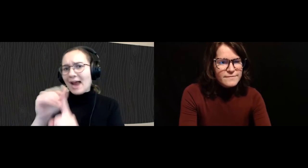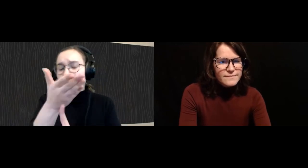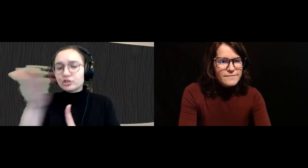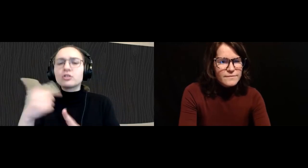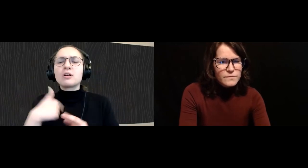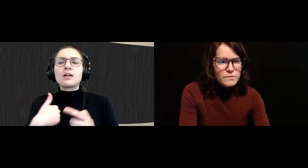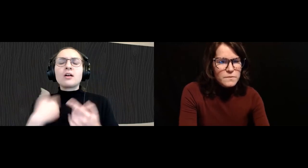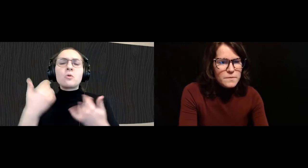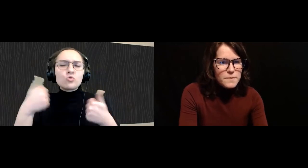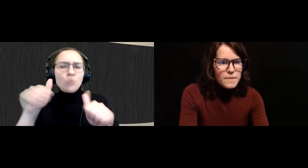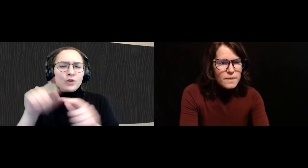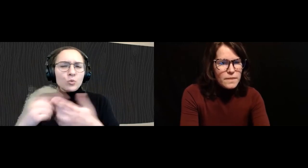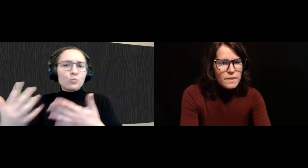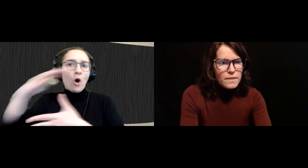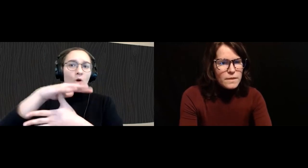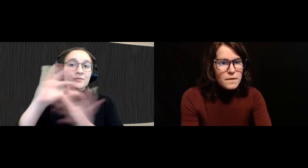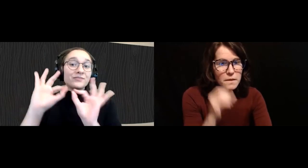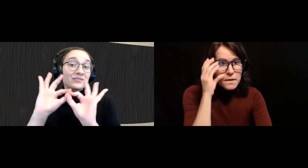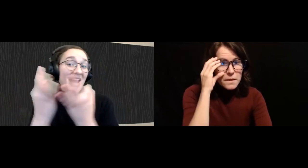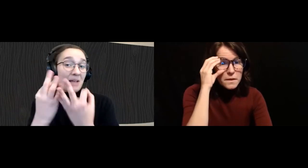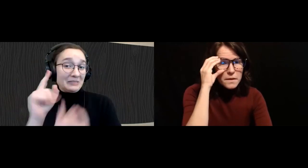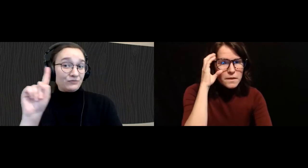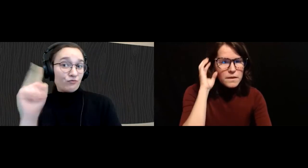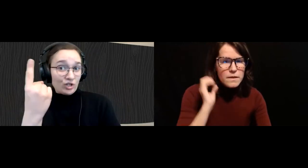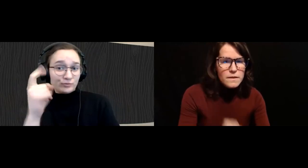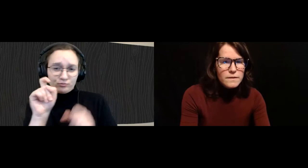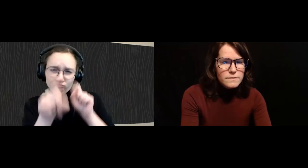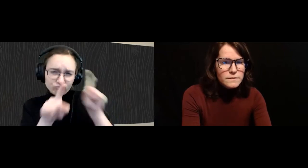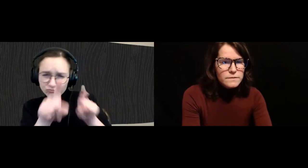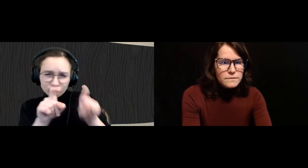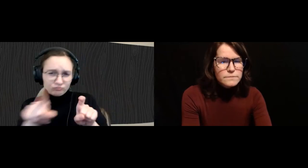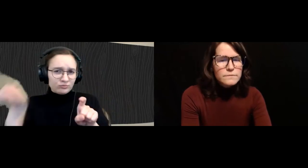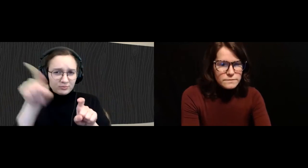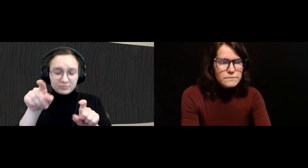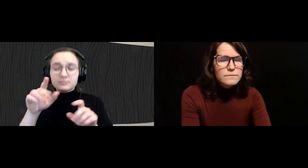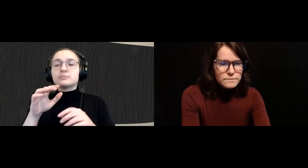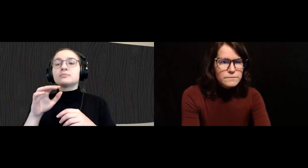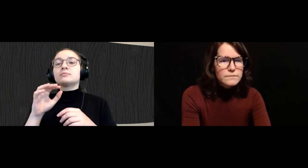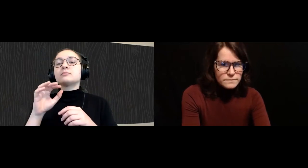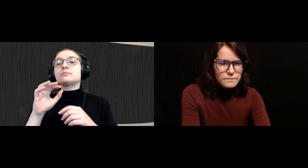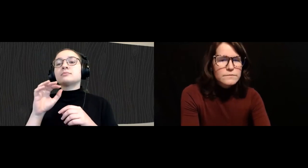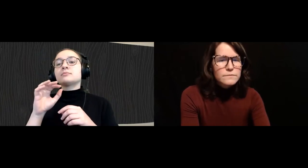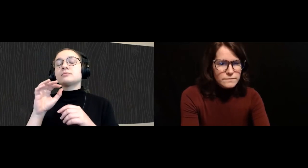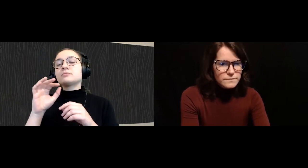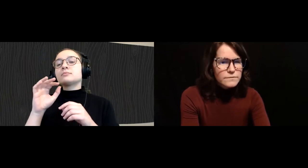And again, I wanted to remind everyone to try to let you know we're doing priority to families